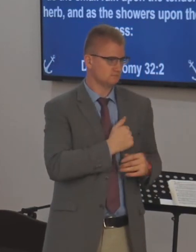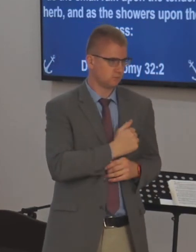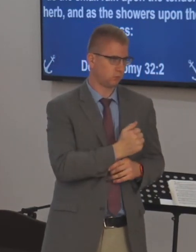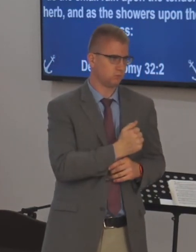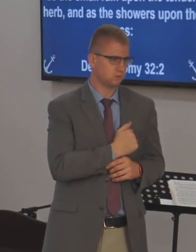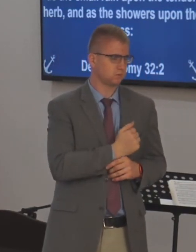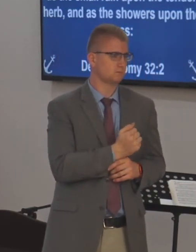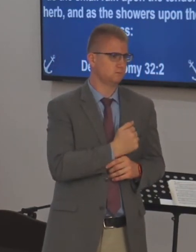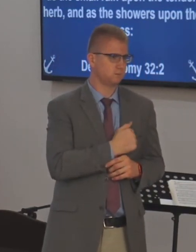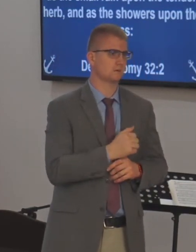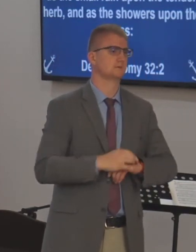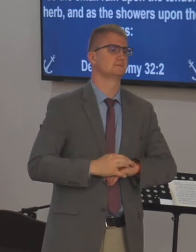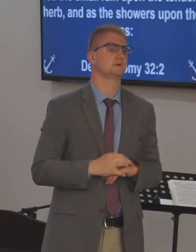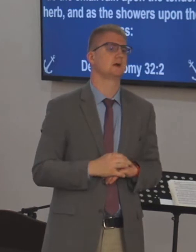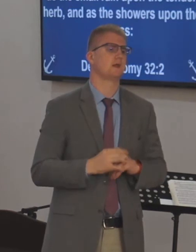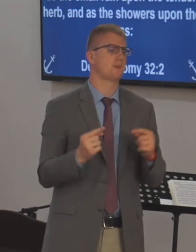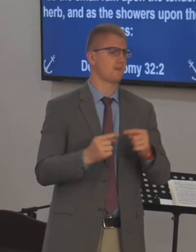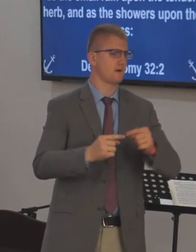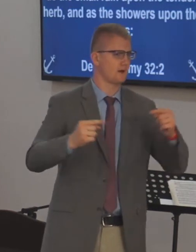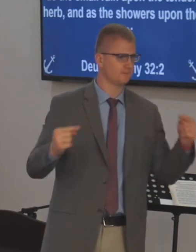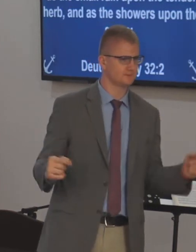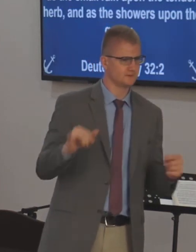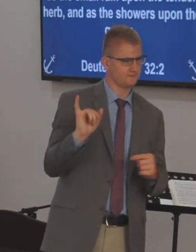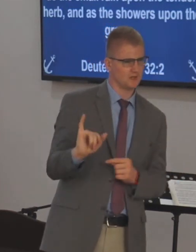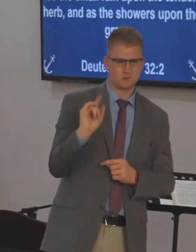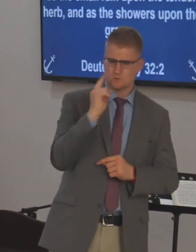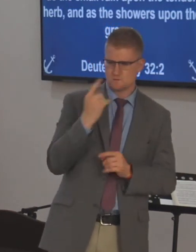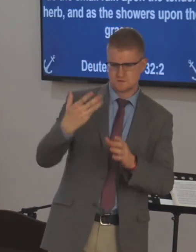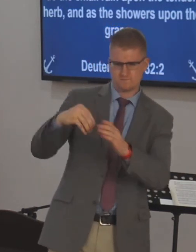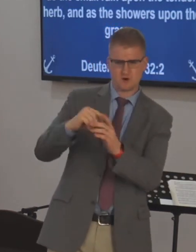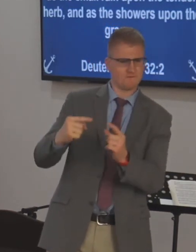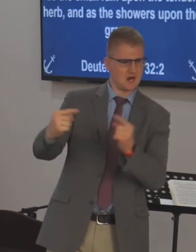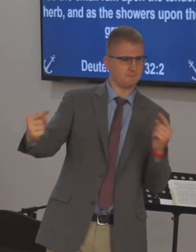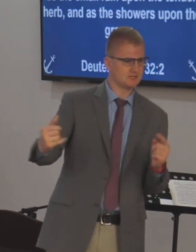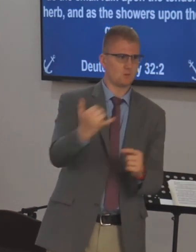And the opposite, who do you think is involved in the opposite?